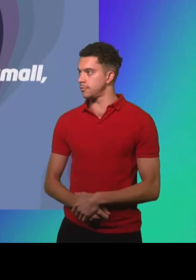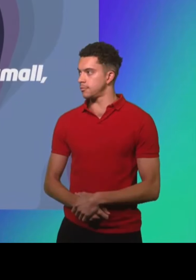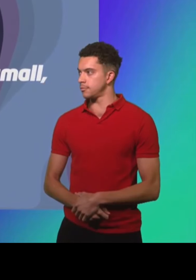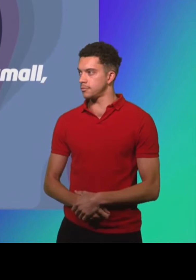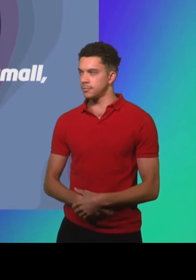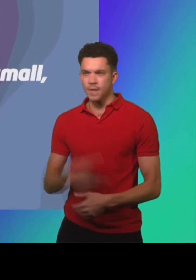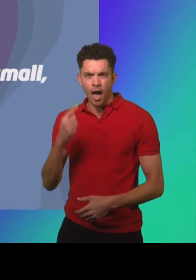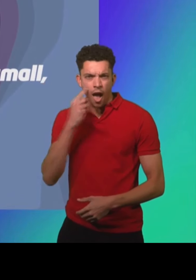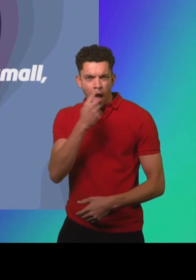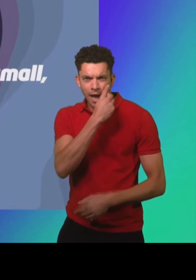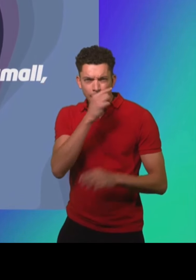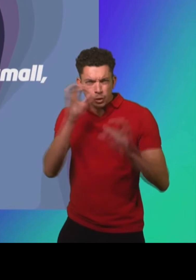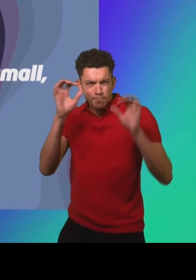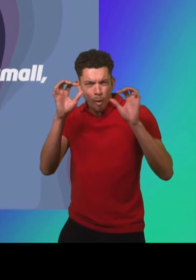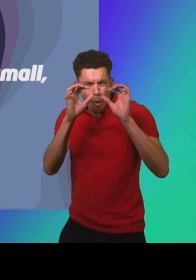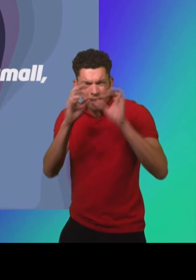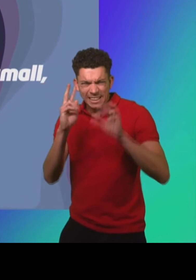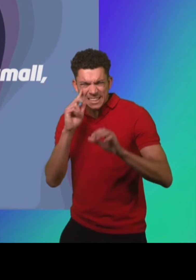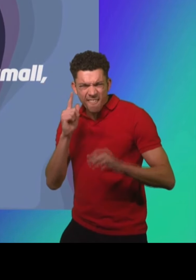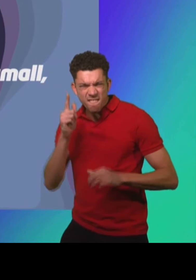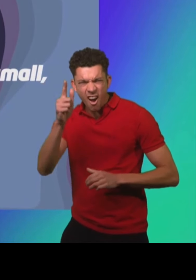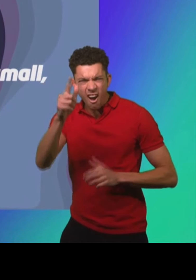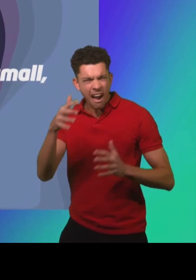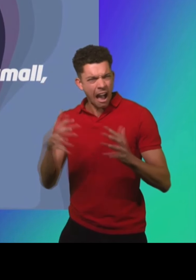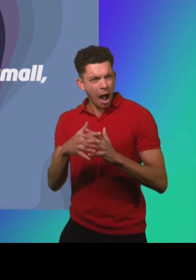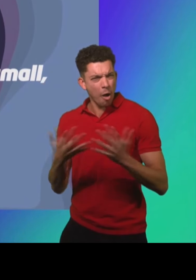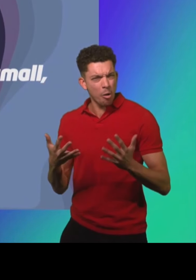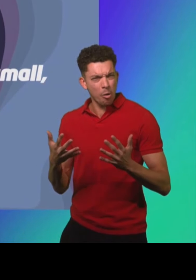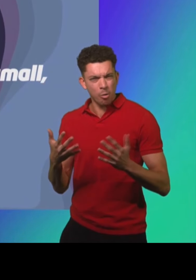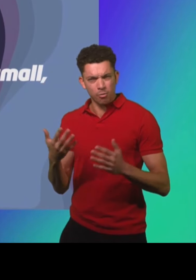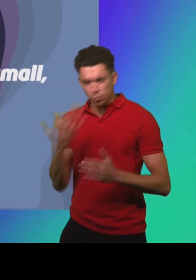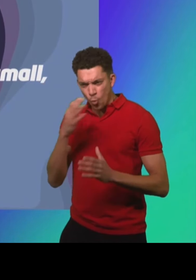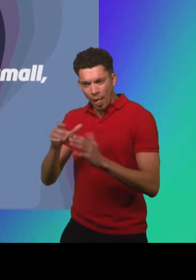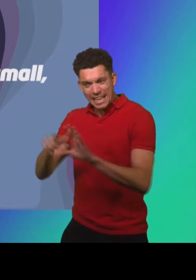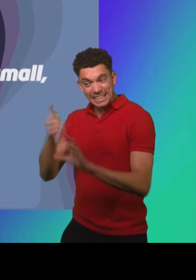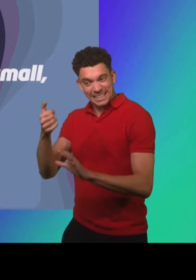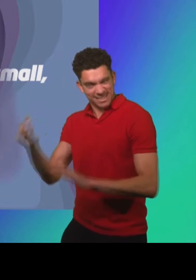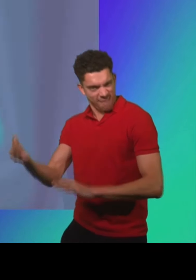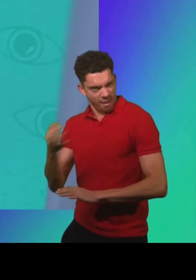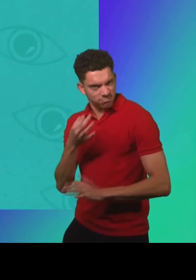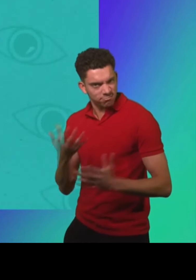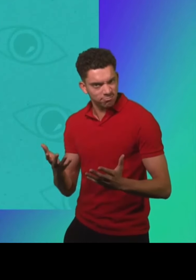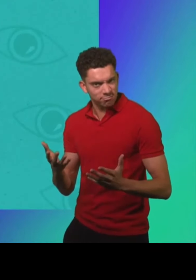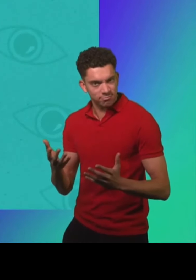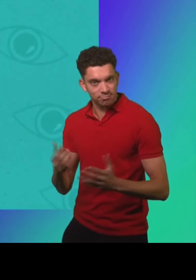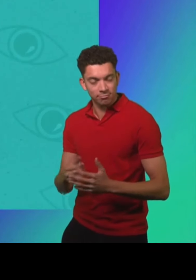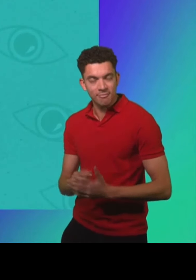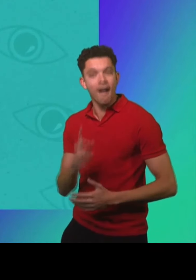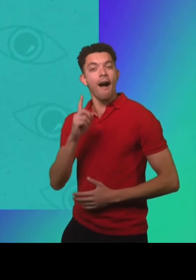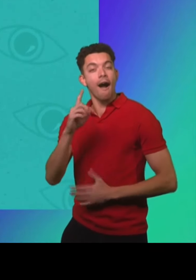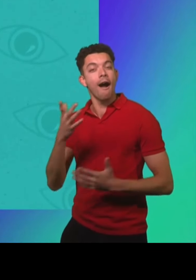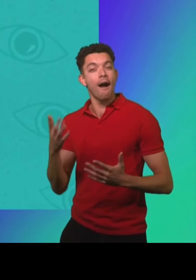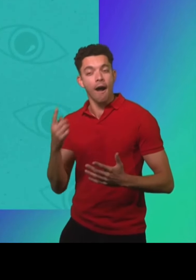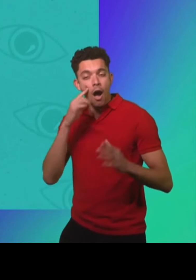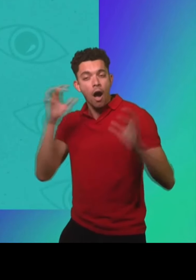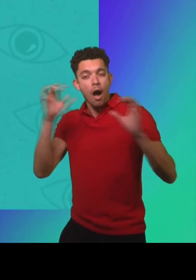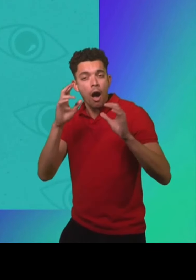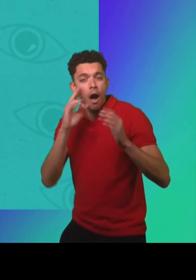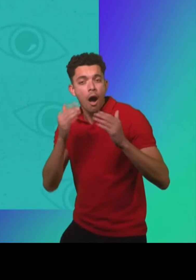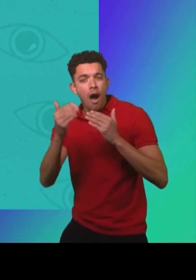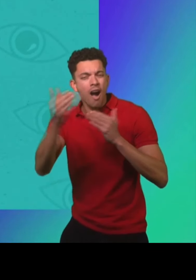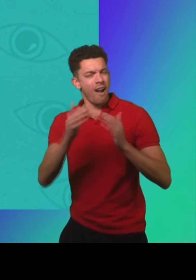How come your eyes are so small, but yet you can see so far? By year 6, Hampstall Junior School. The size of your eye actually has nothing to do